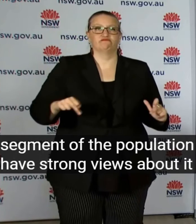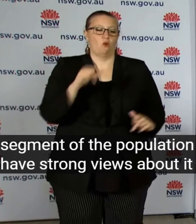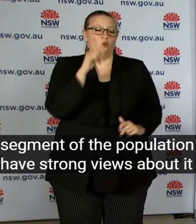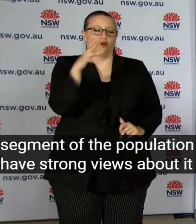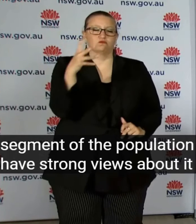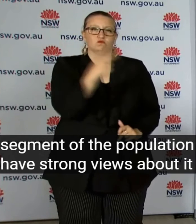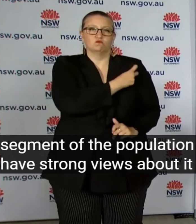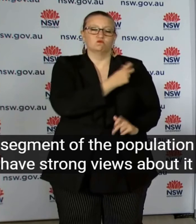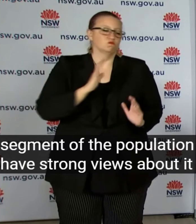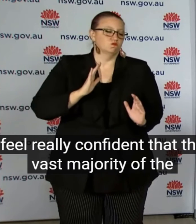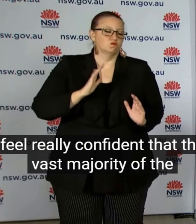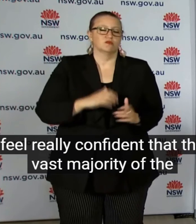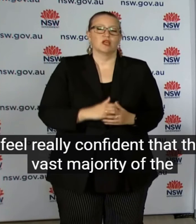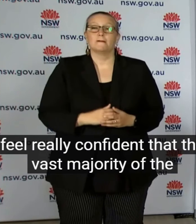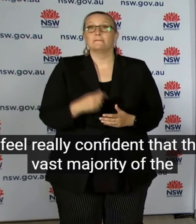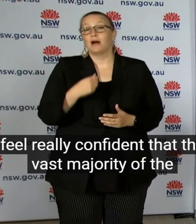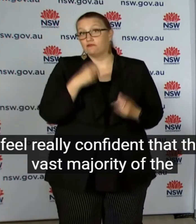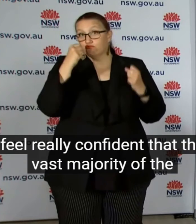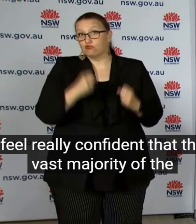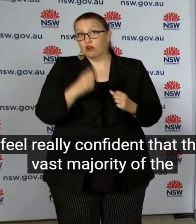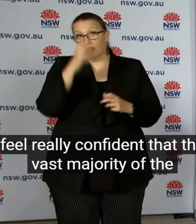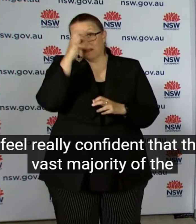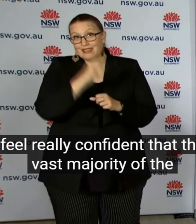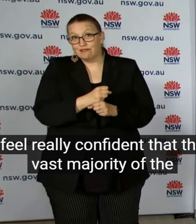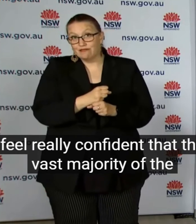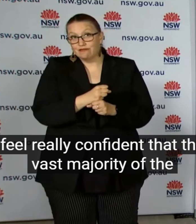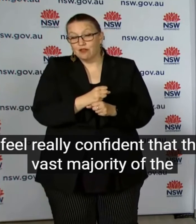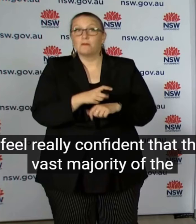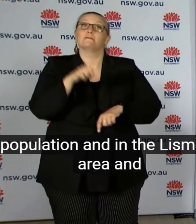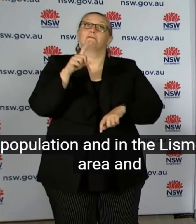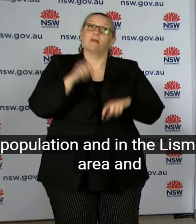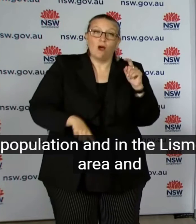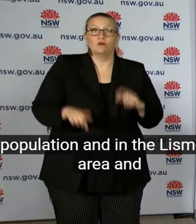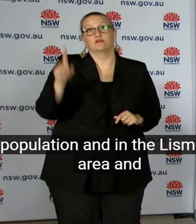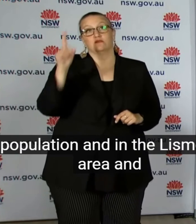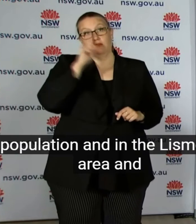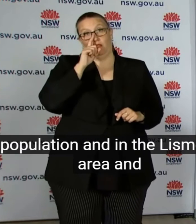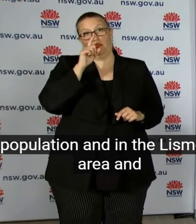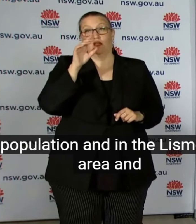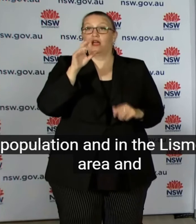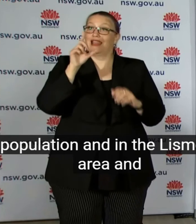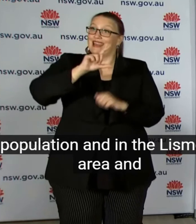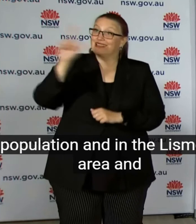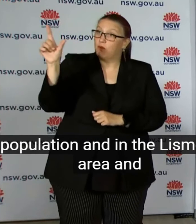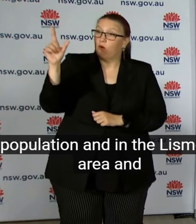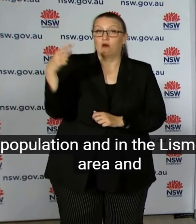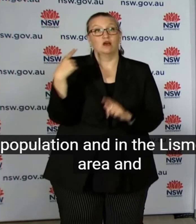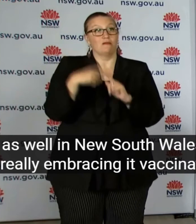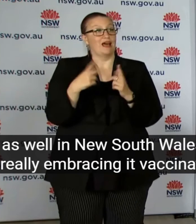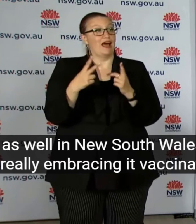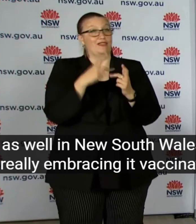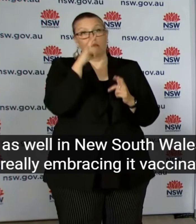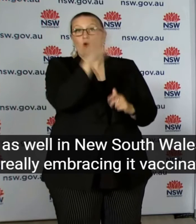vast majority of the population in the Lismore area and as well in New South Wales are really embracing vaccination,